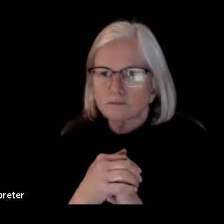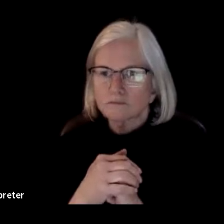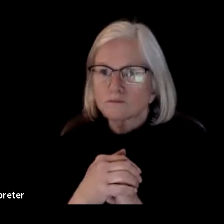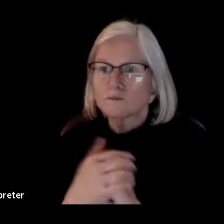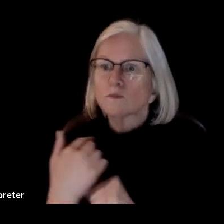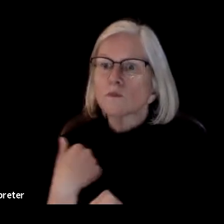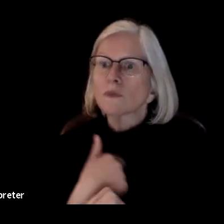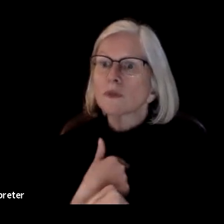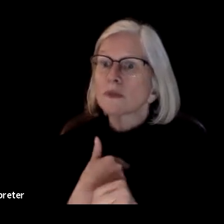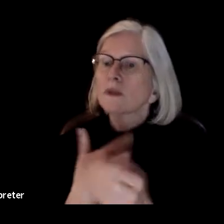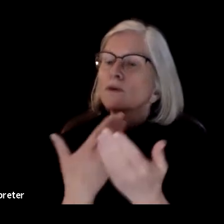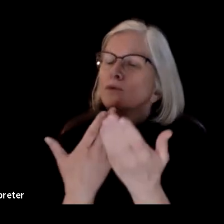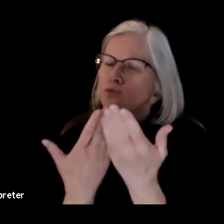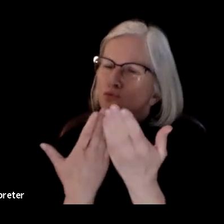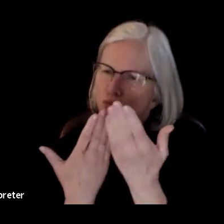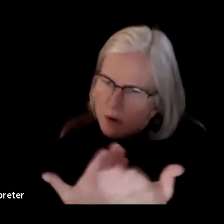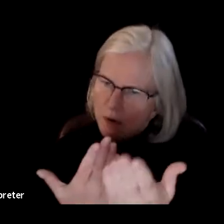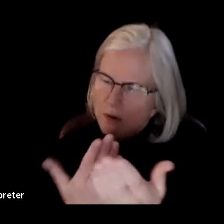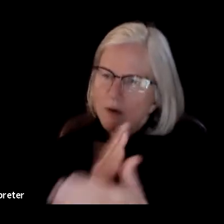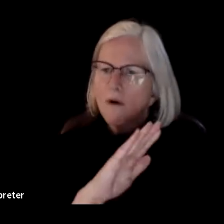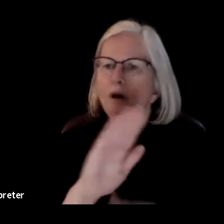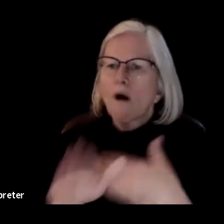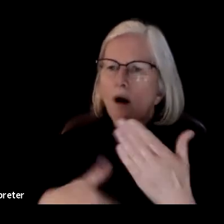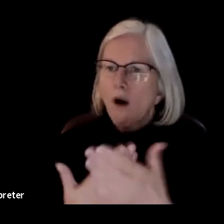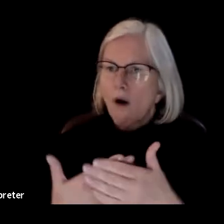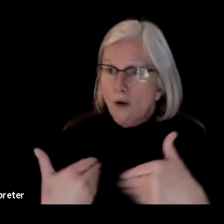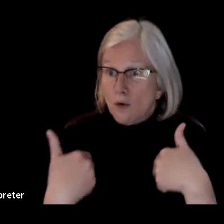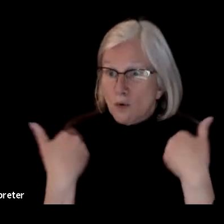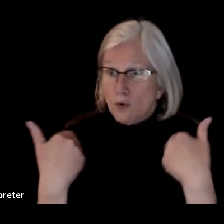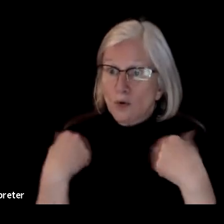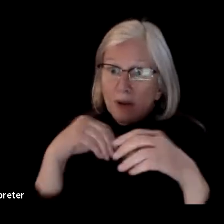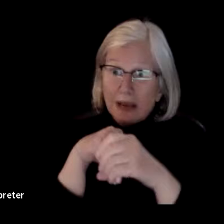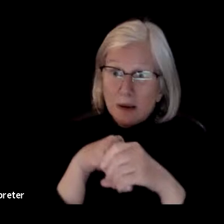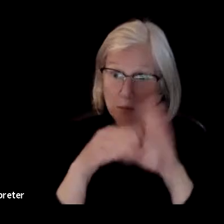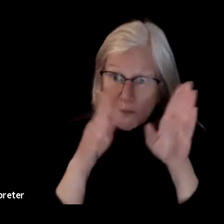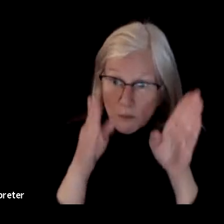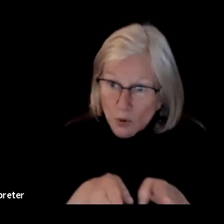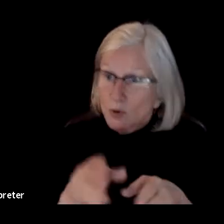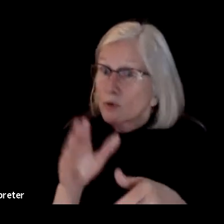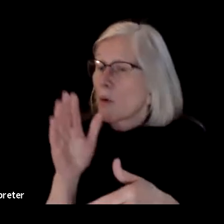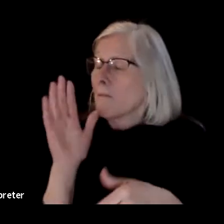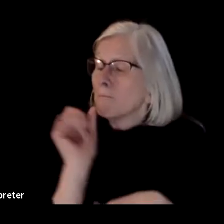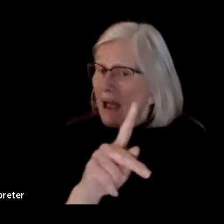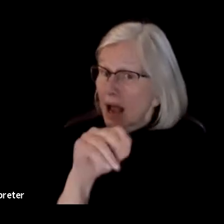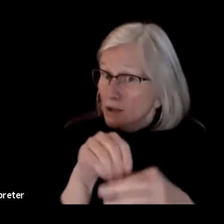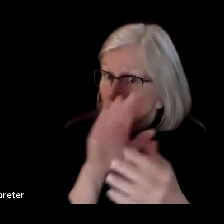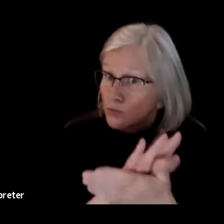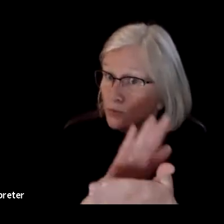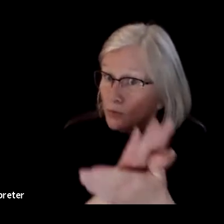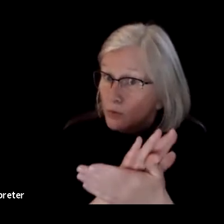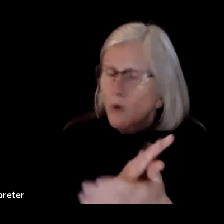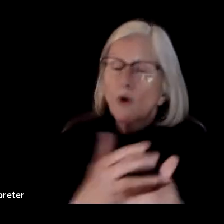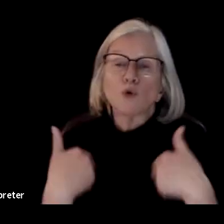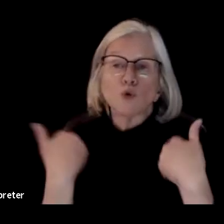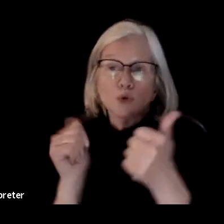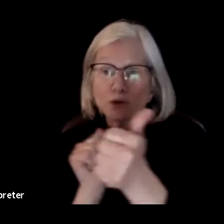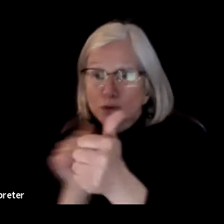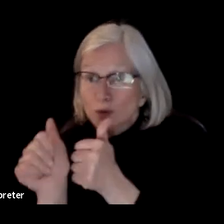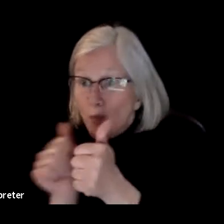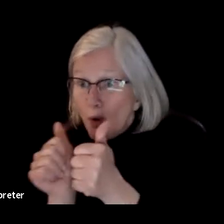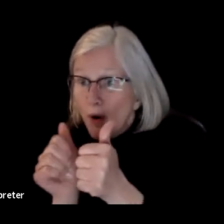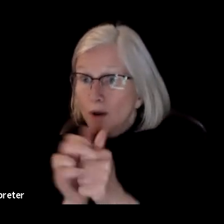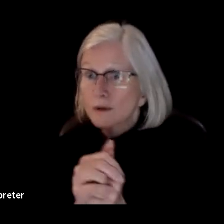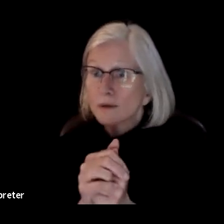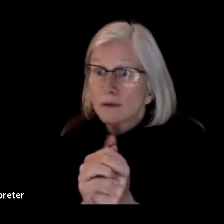youth in person, returning to school, youth sports, extracurricular activities to